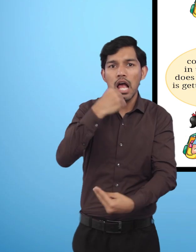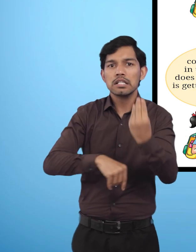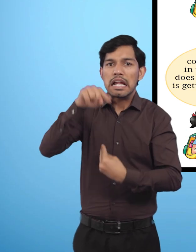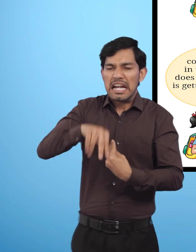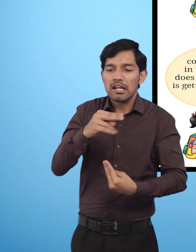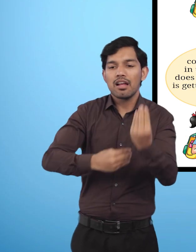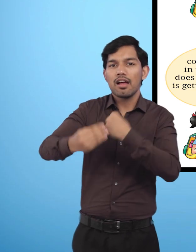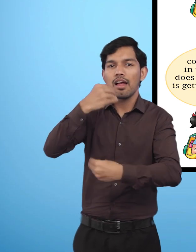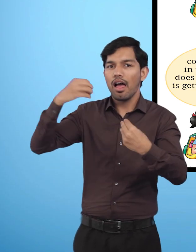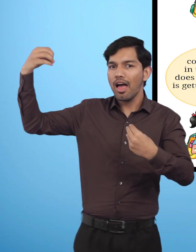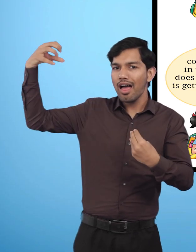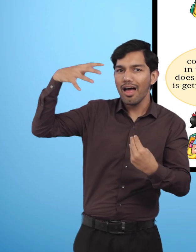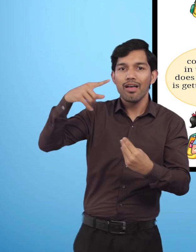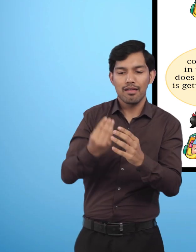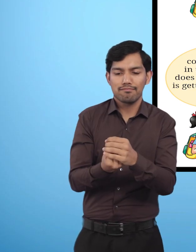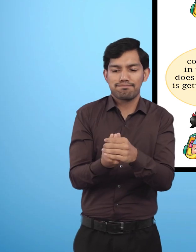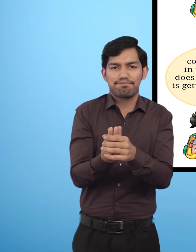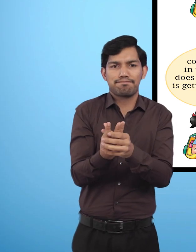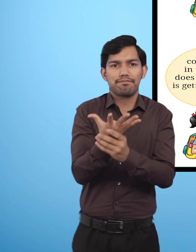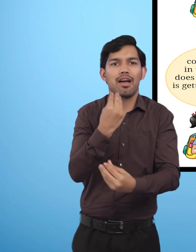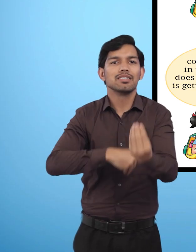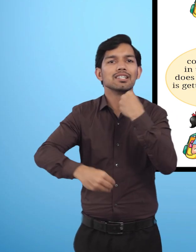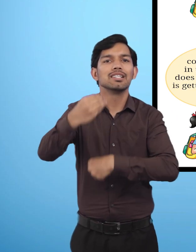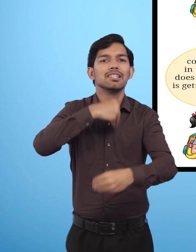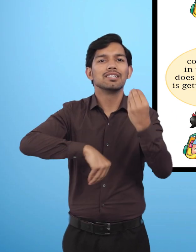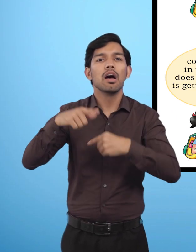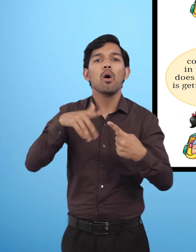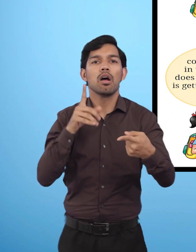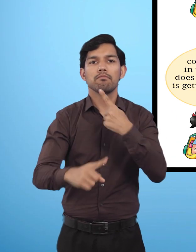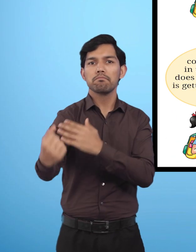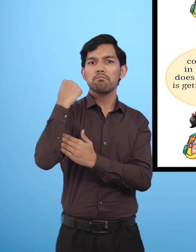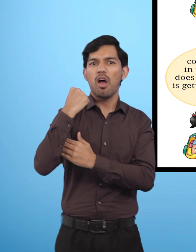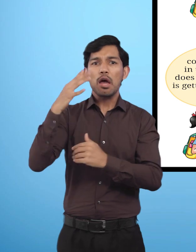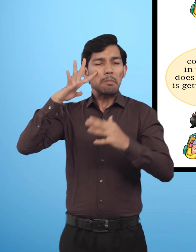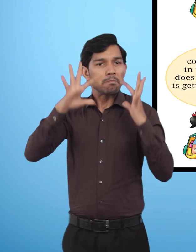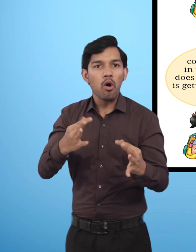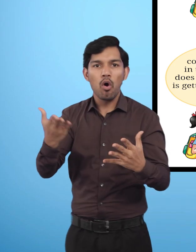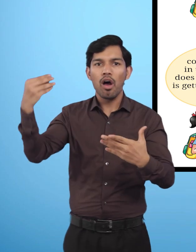Grass leaves need sunlight to grow, so the main source of energy is the sun.